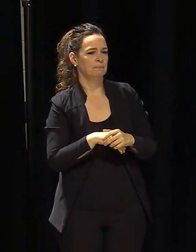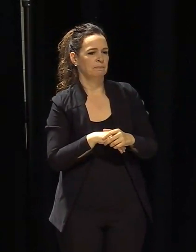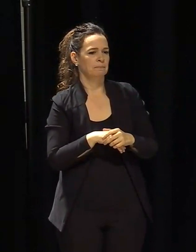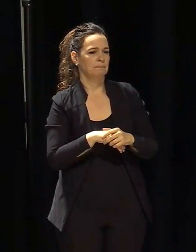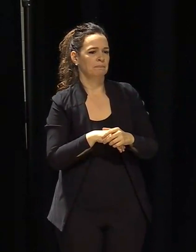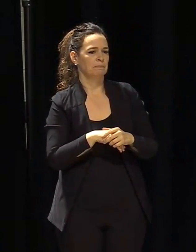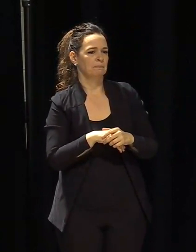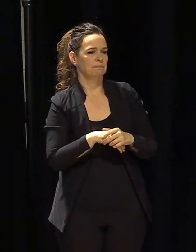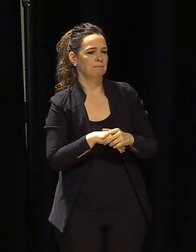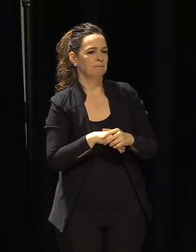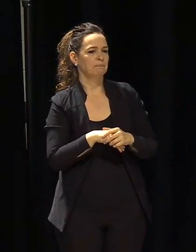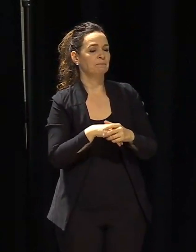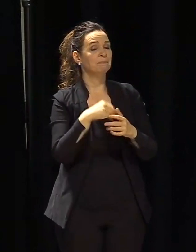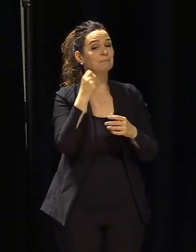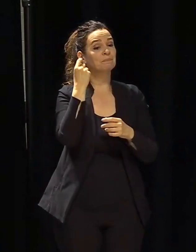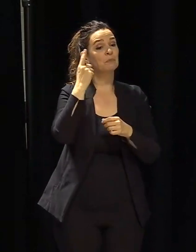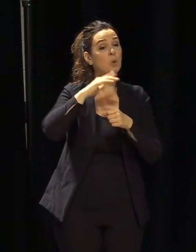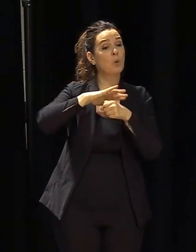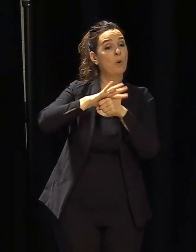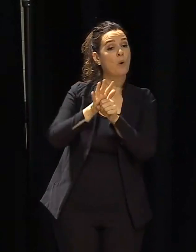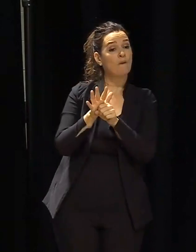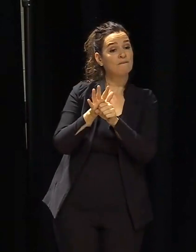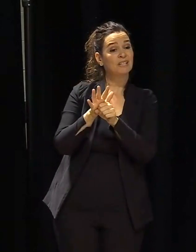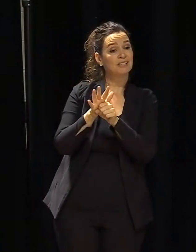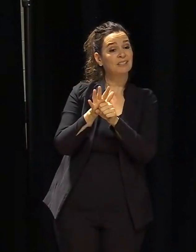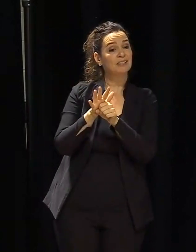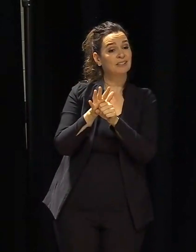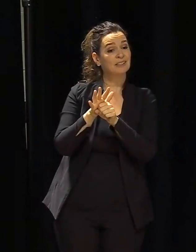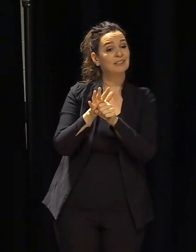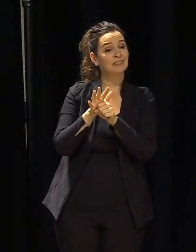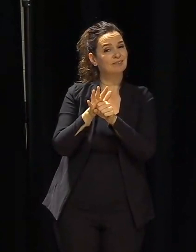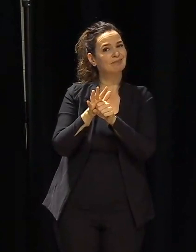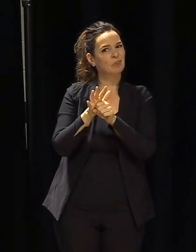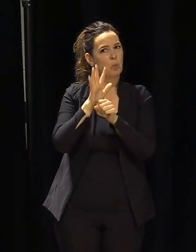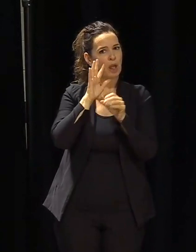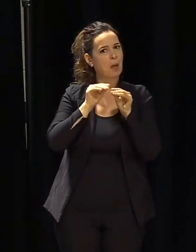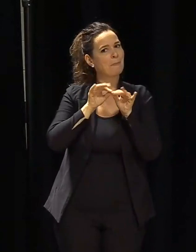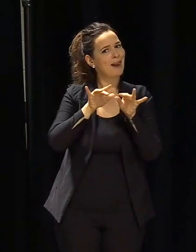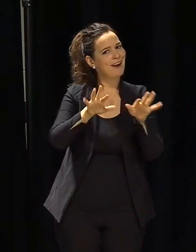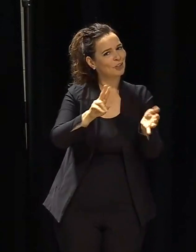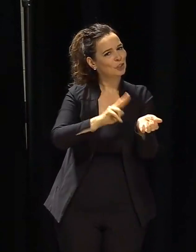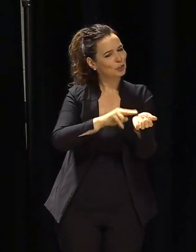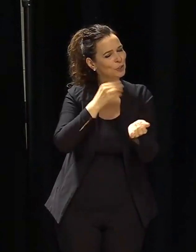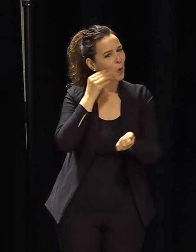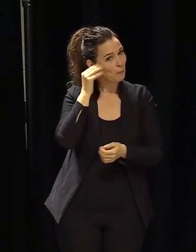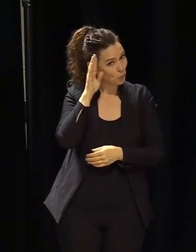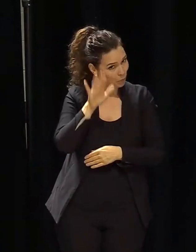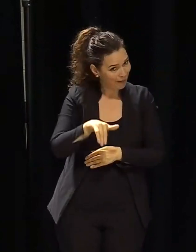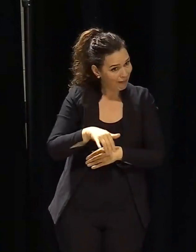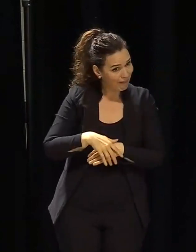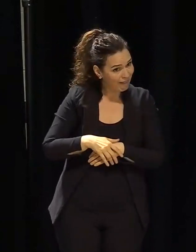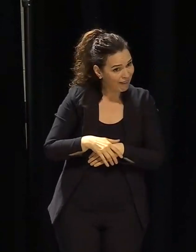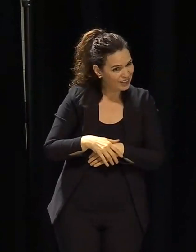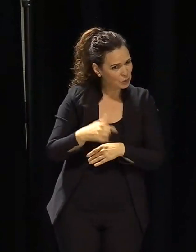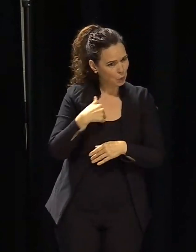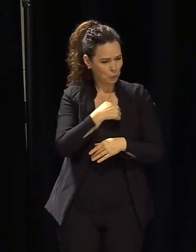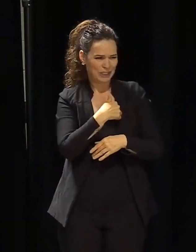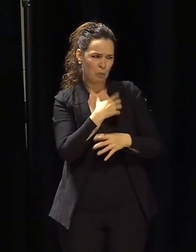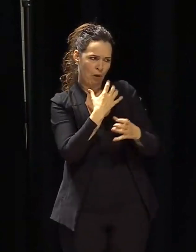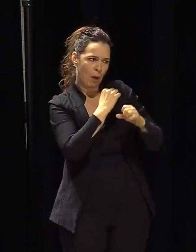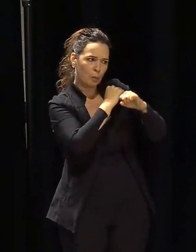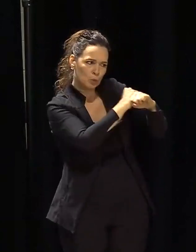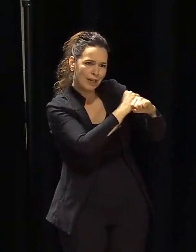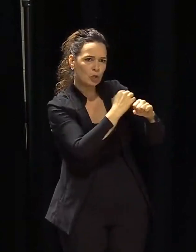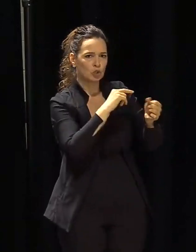COVID units in some of these nursing homes, but there's other nursing home residents in the same building, so currently you can't go back in. So